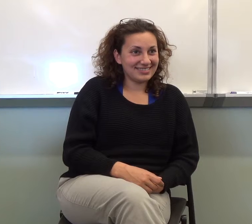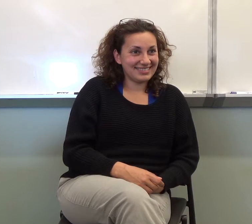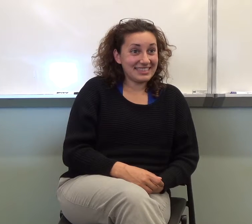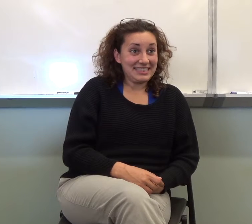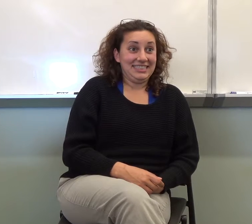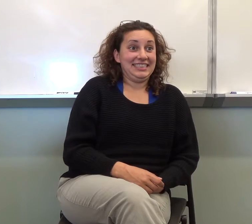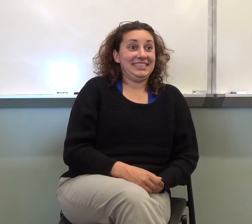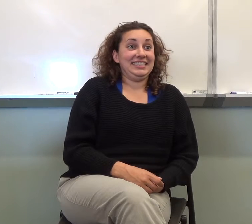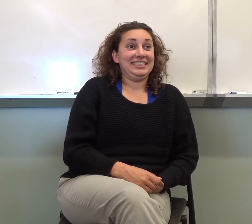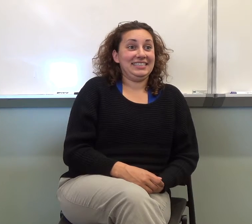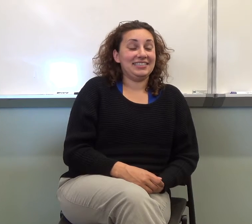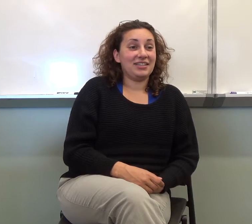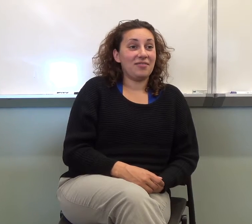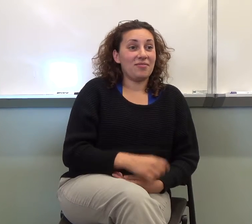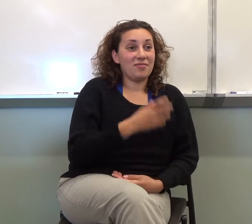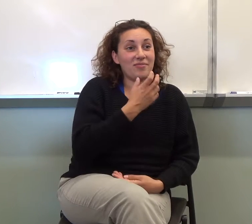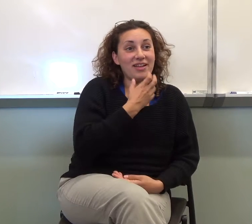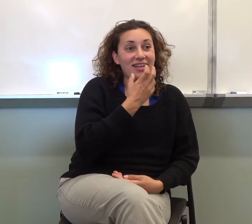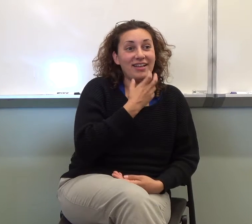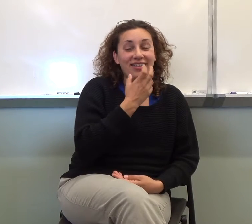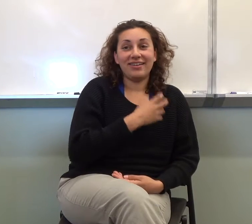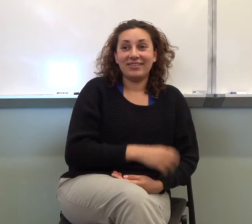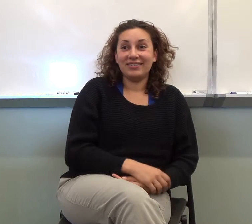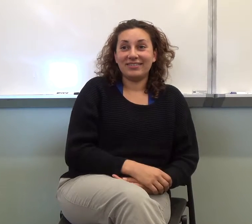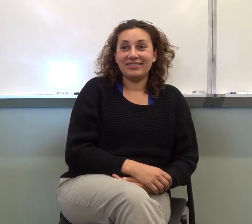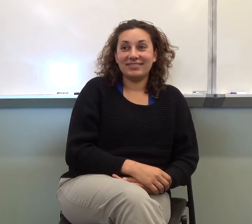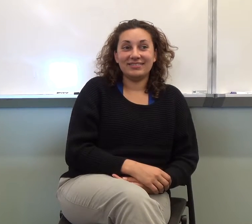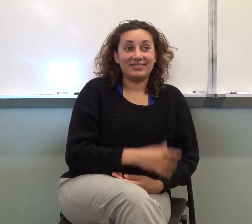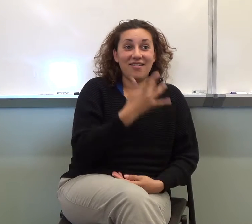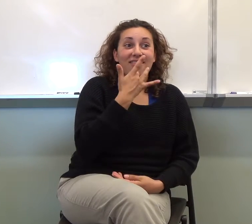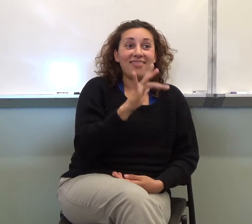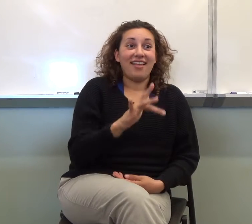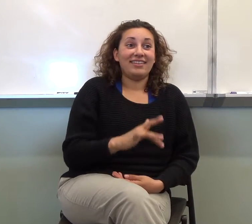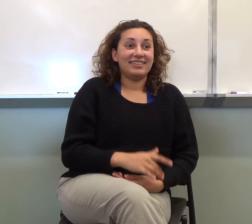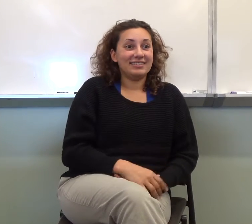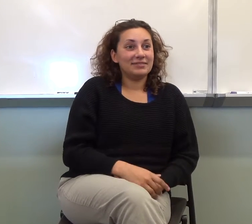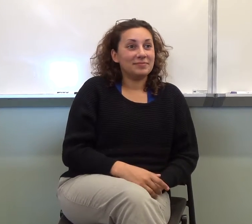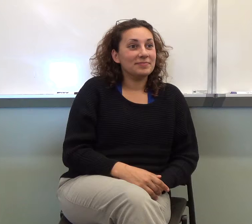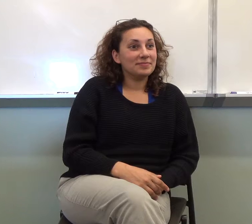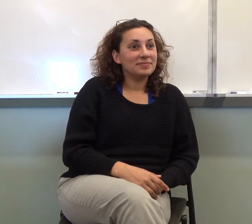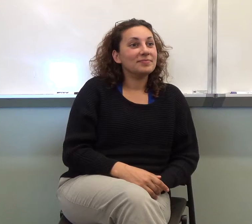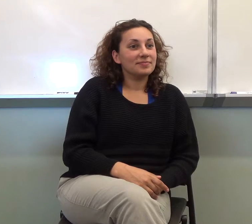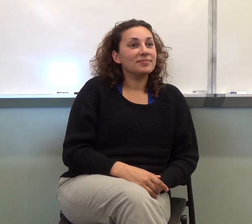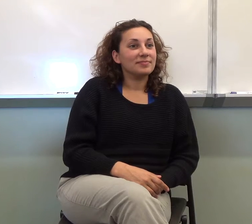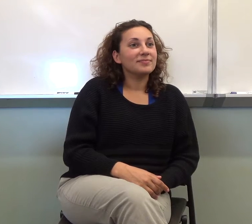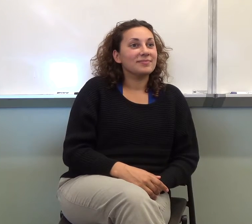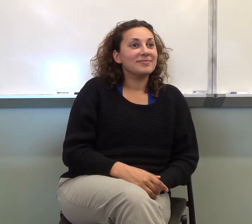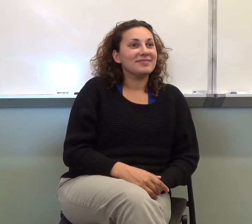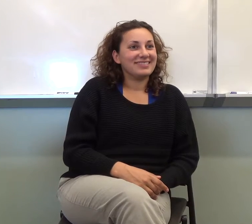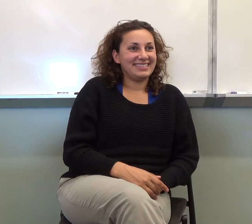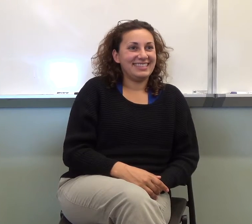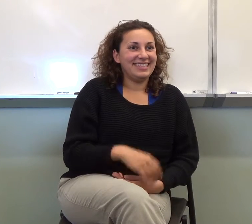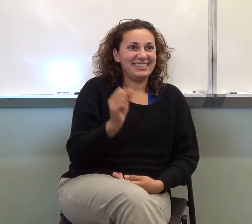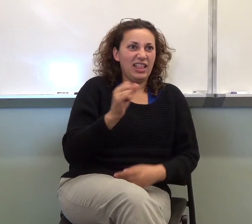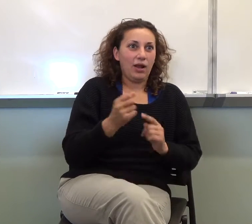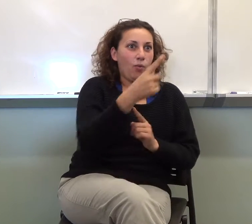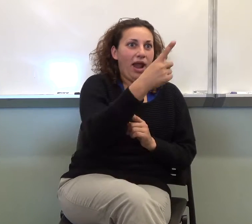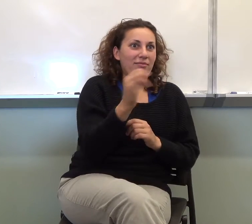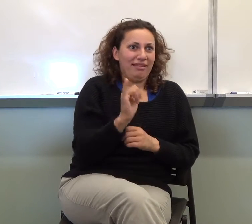we multiply this by 100 and attach a percent sign. Well, multiplying it by 100 simply puts it over here, right? 2 over, moves